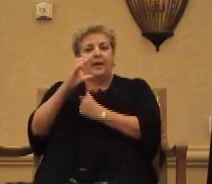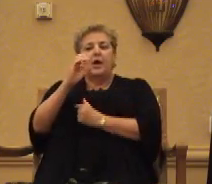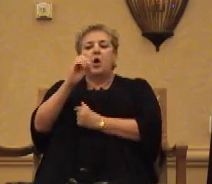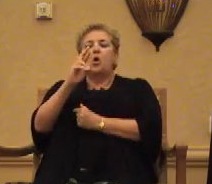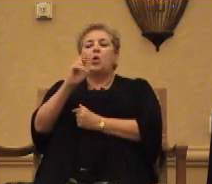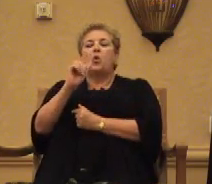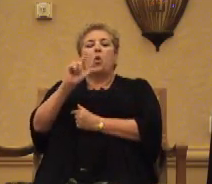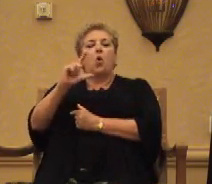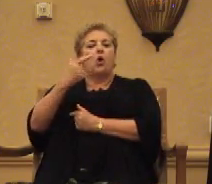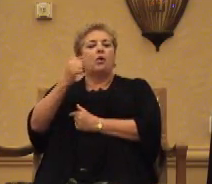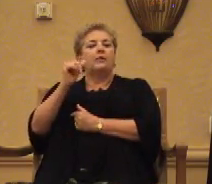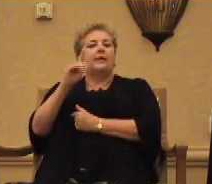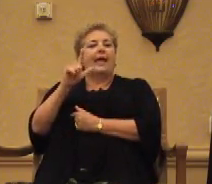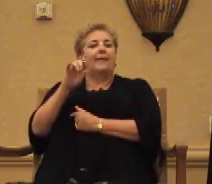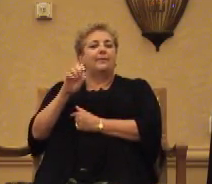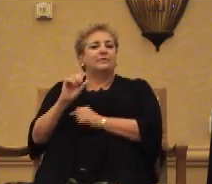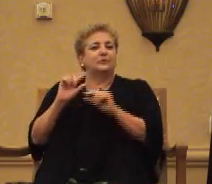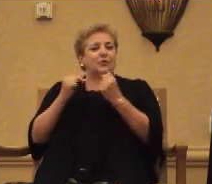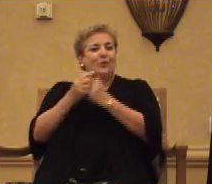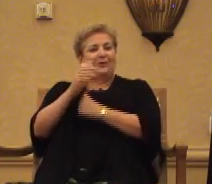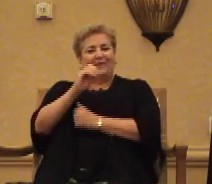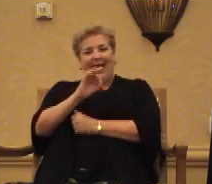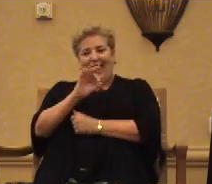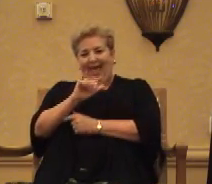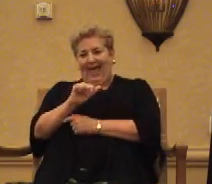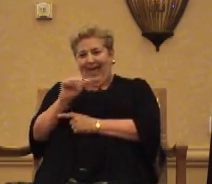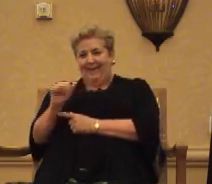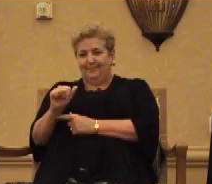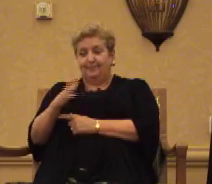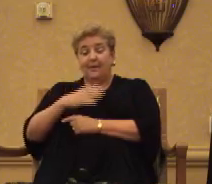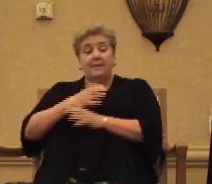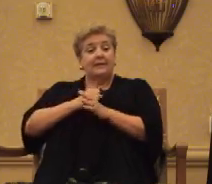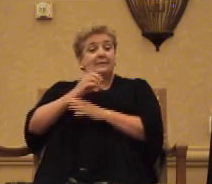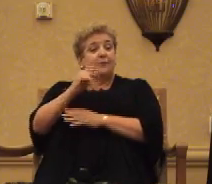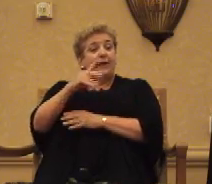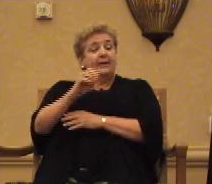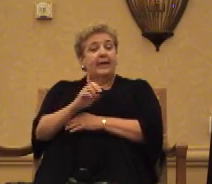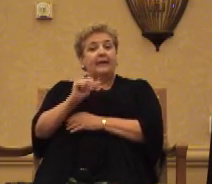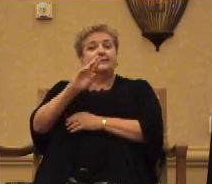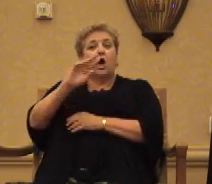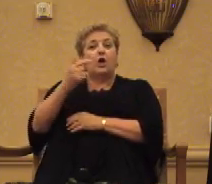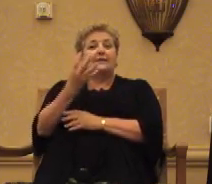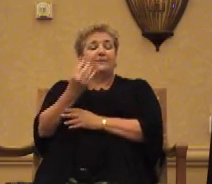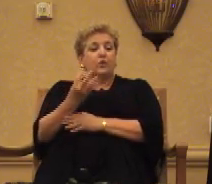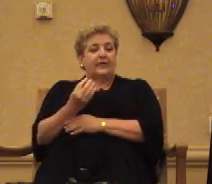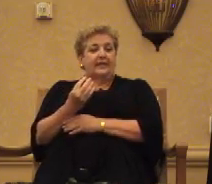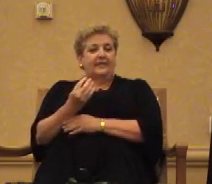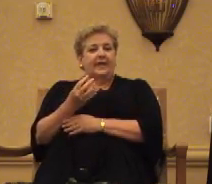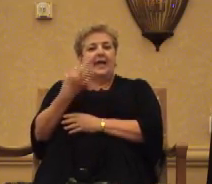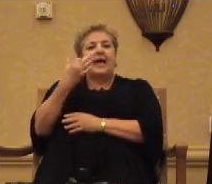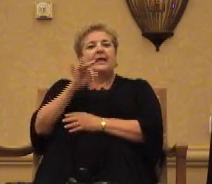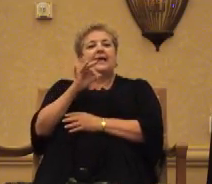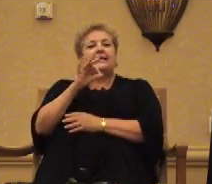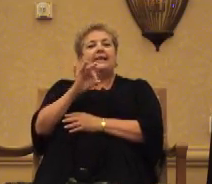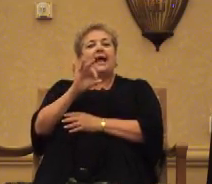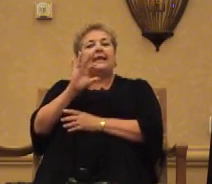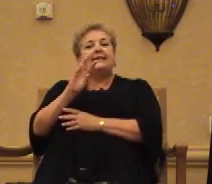of Alcoholics Anonymous, and my sobriety date is August the 14th, 1996.